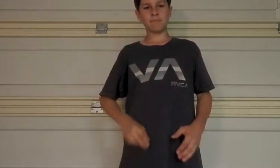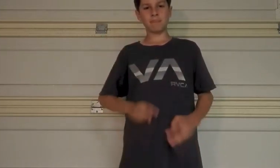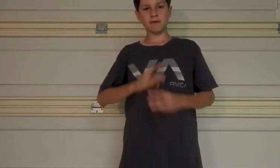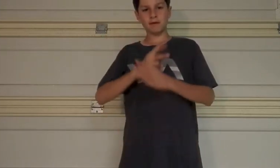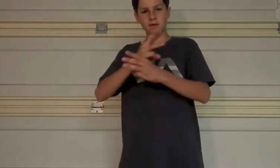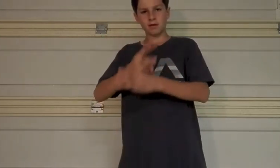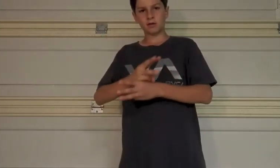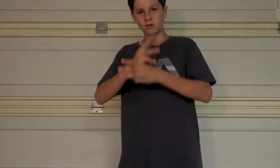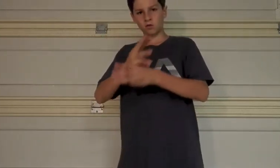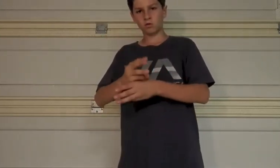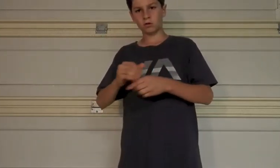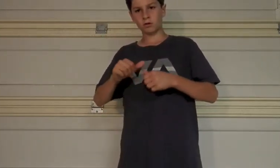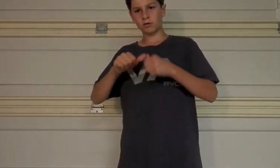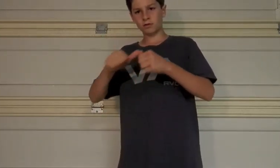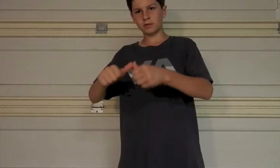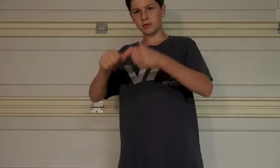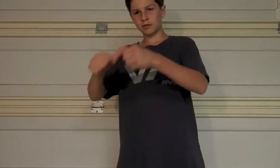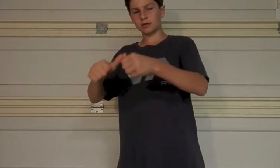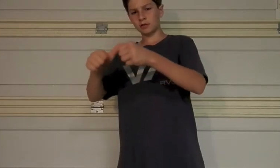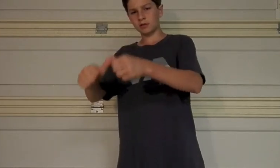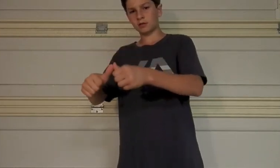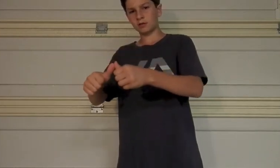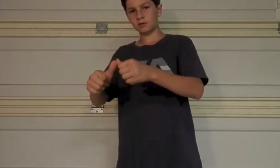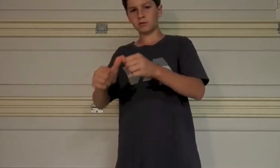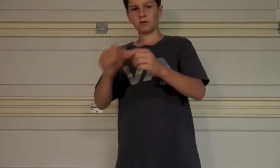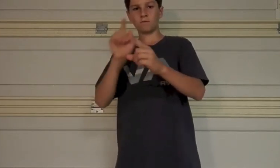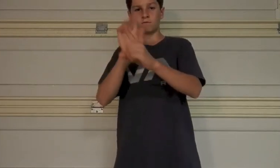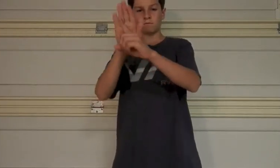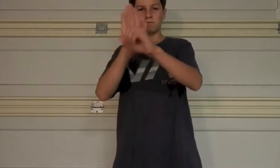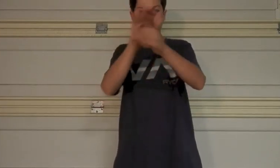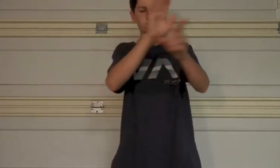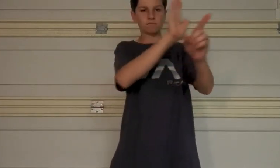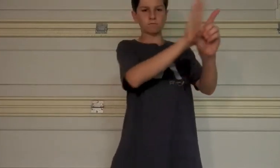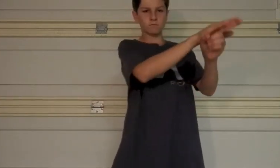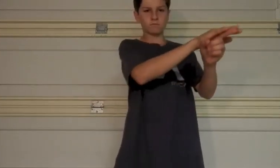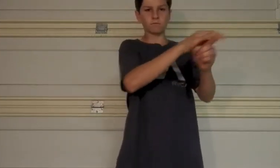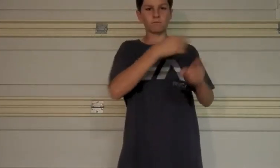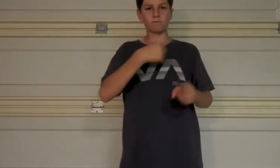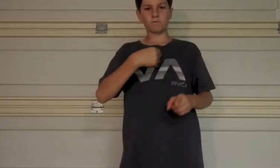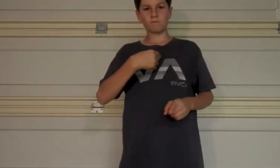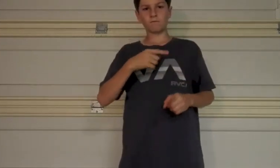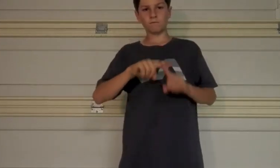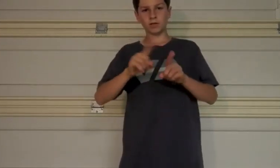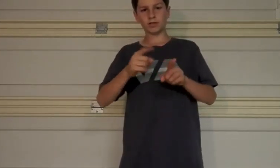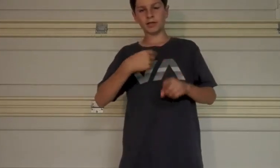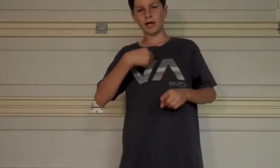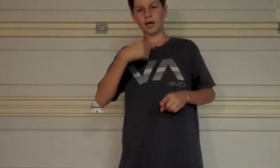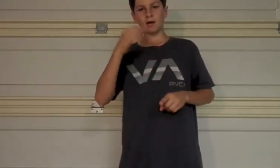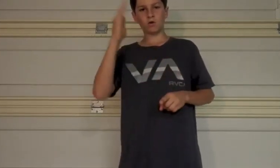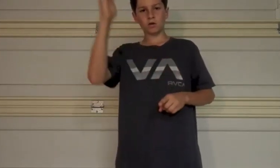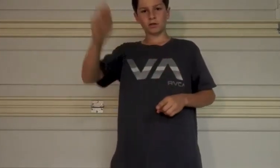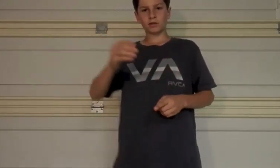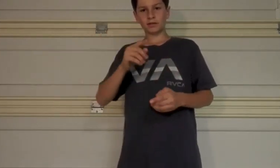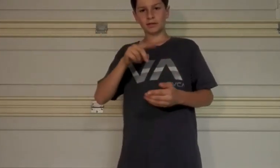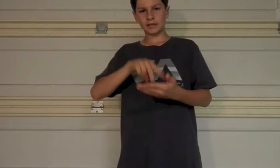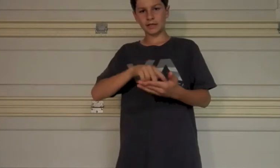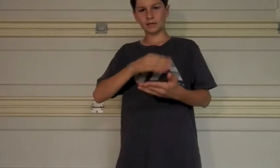life. In a world that keeps on pushing me around, but I stand